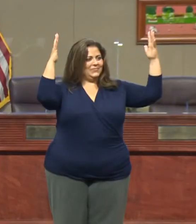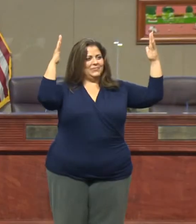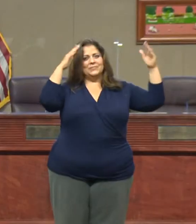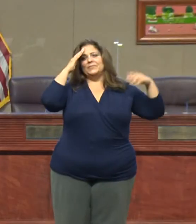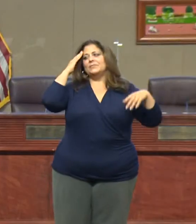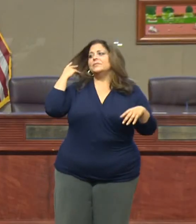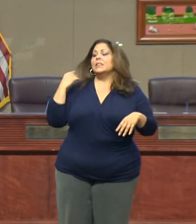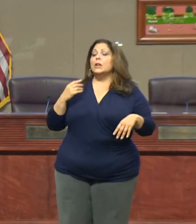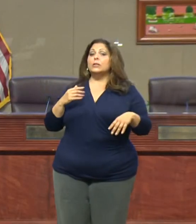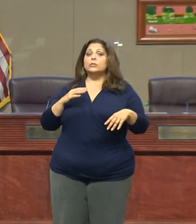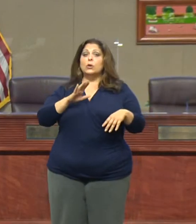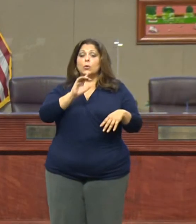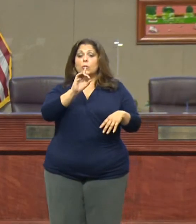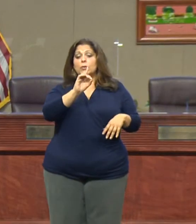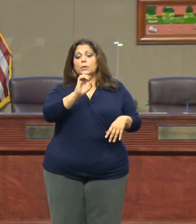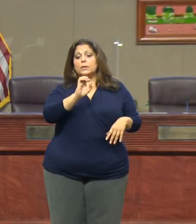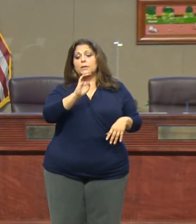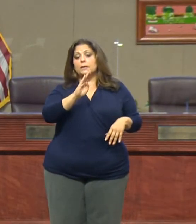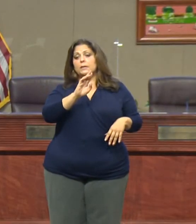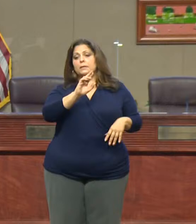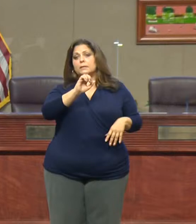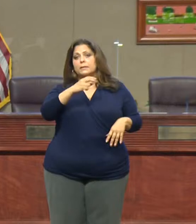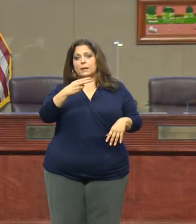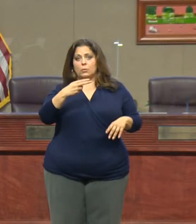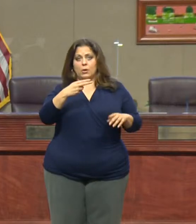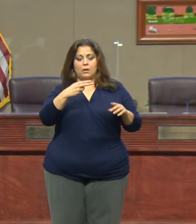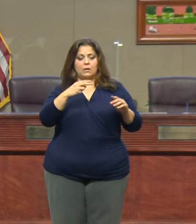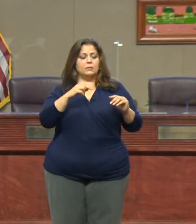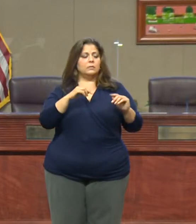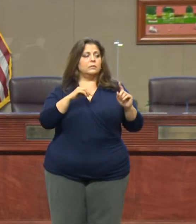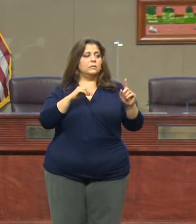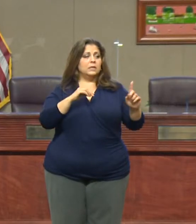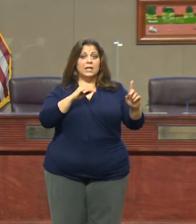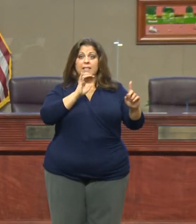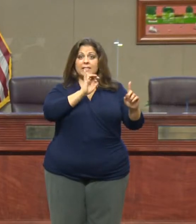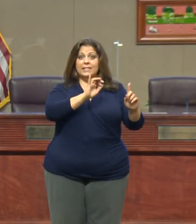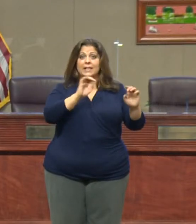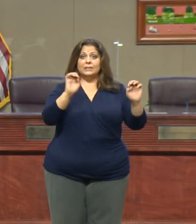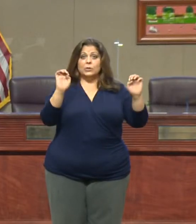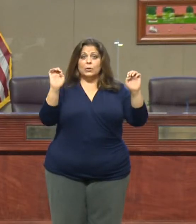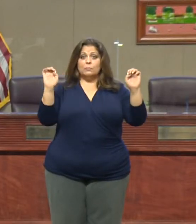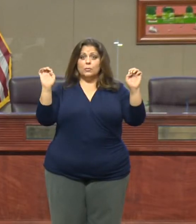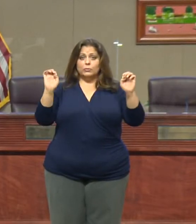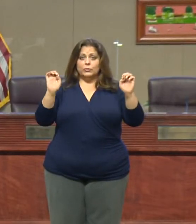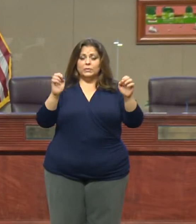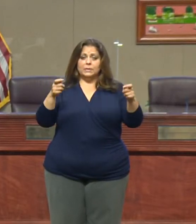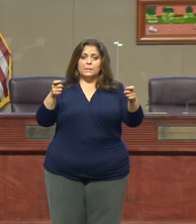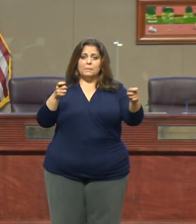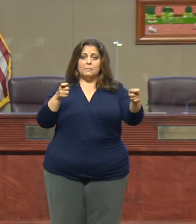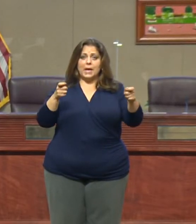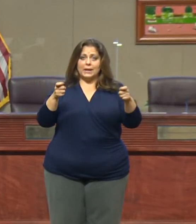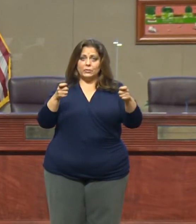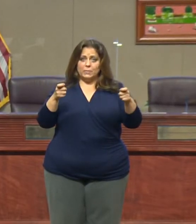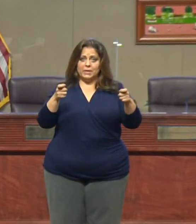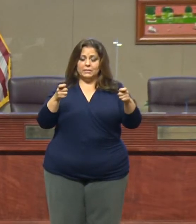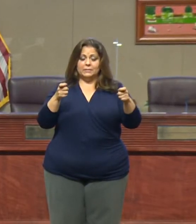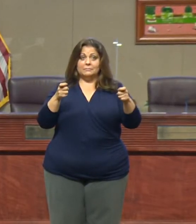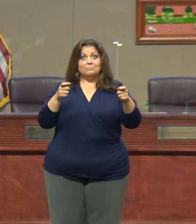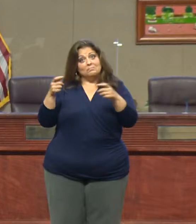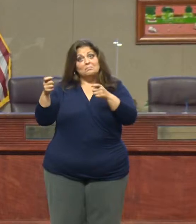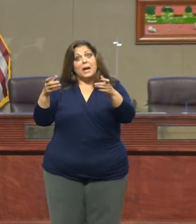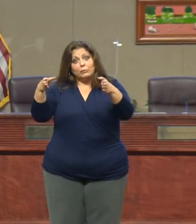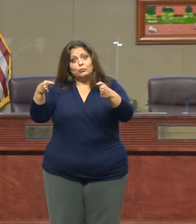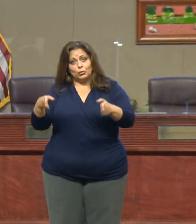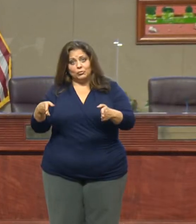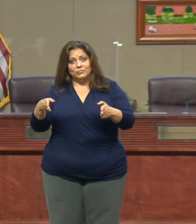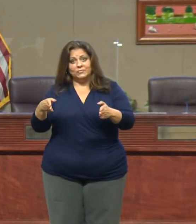So, Deborah Collins is our emergency management manager at the Department